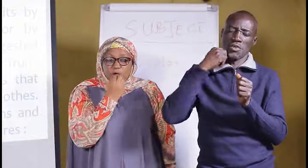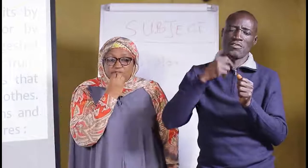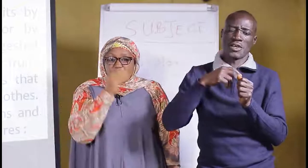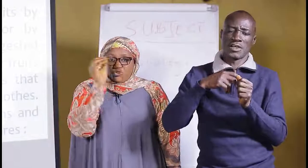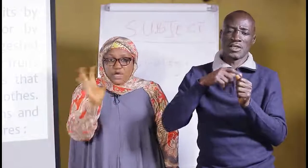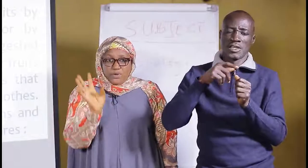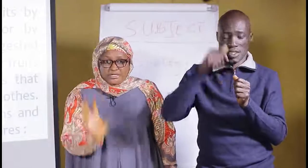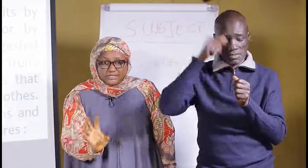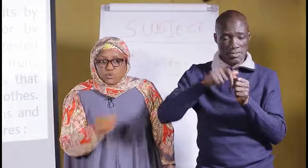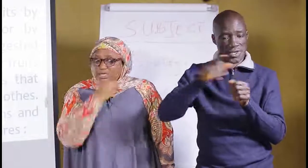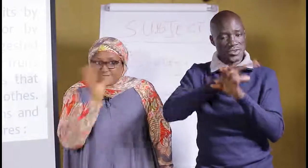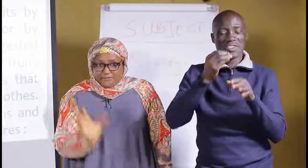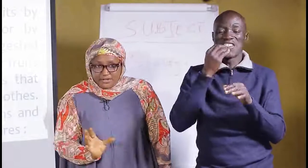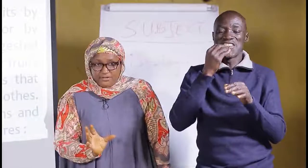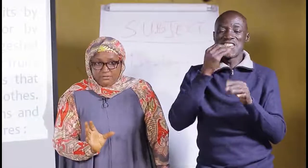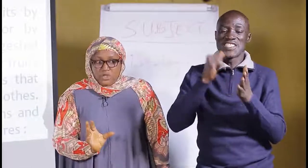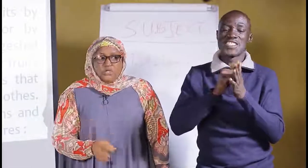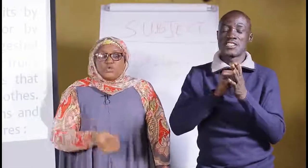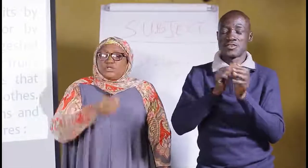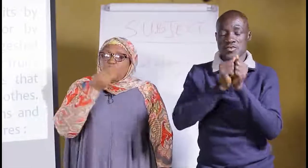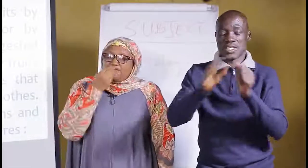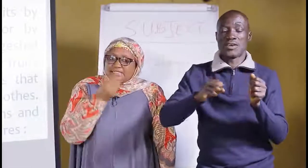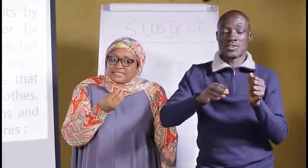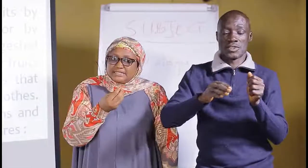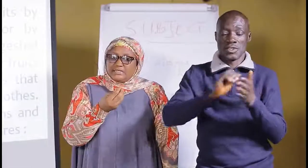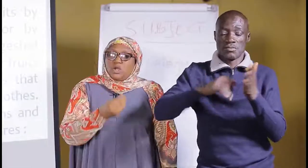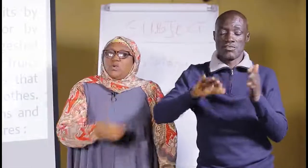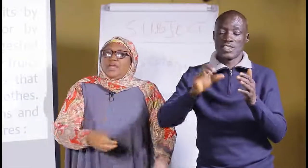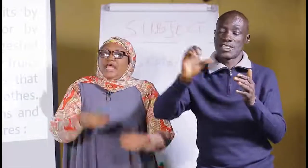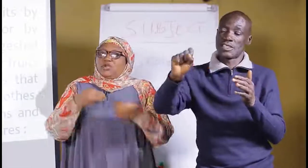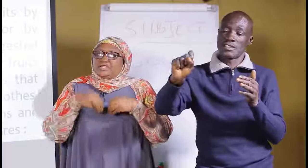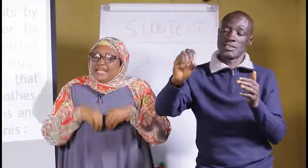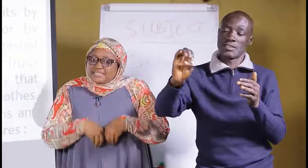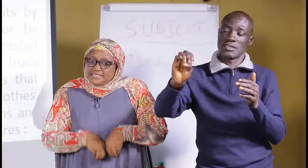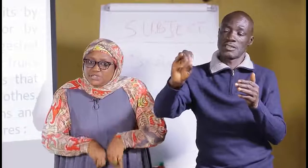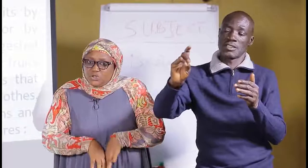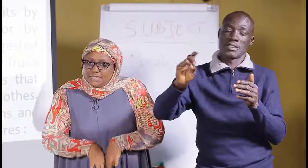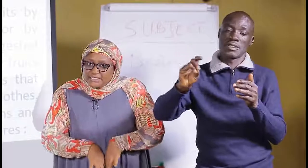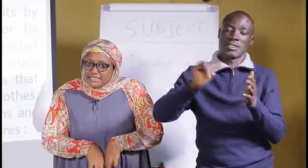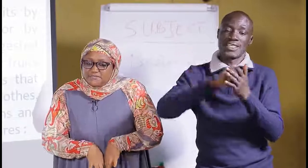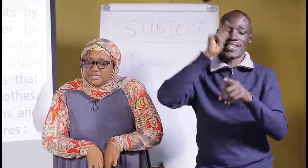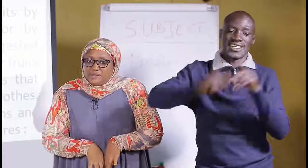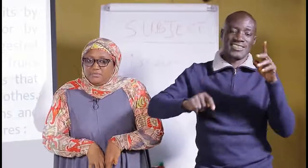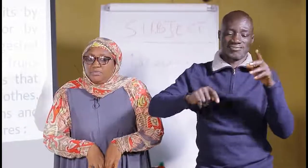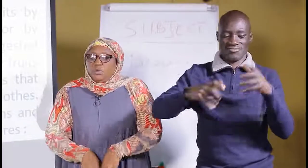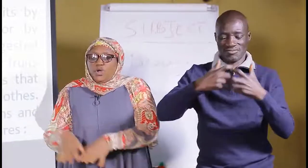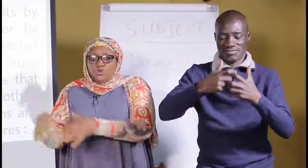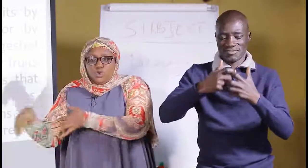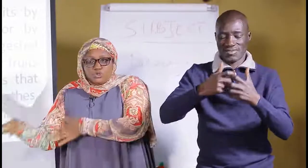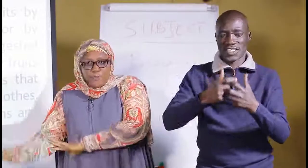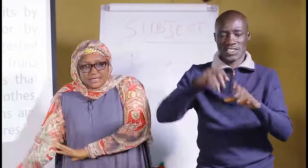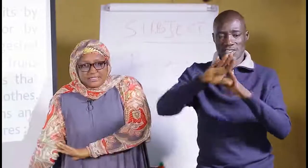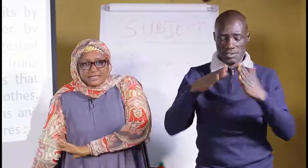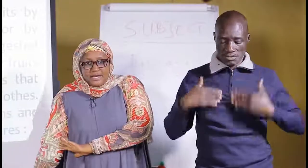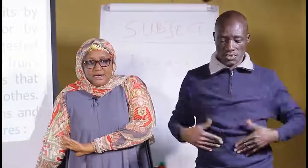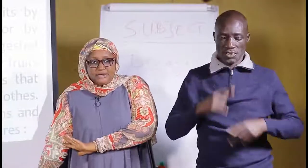don't eat guava and throw away the seed. We eat everything. So the guava seeds, when they are not digested in your digestive system, when you